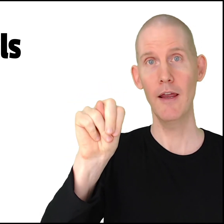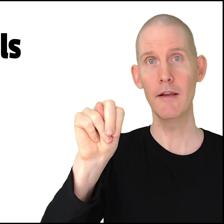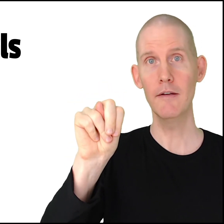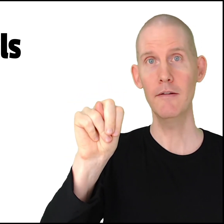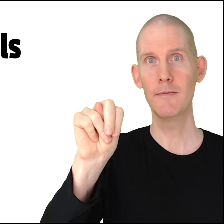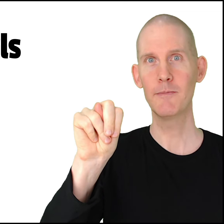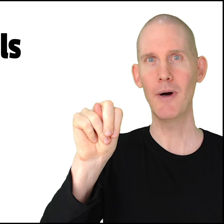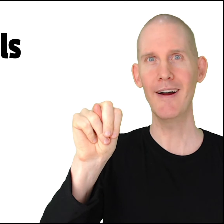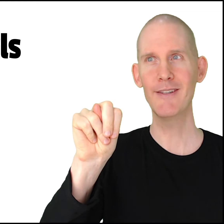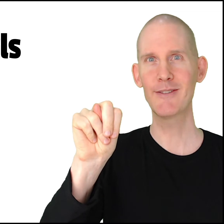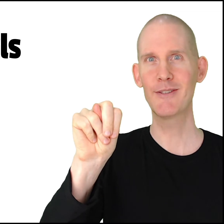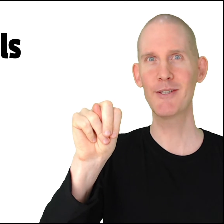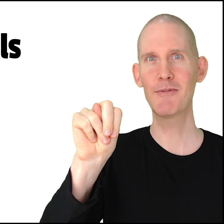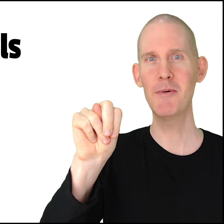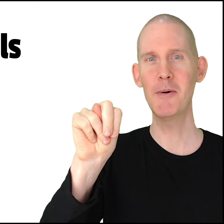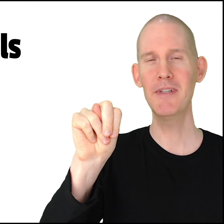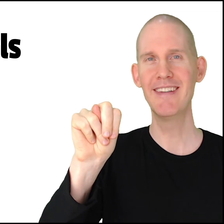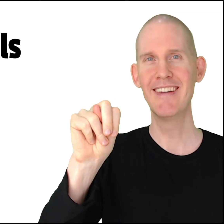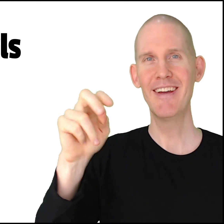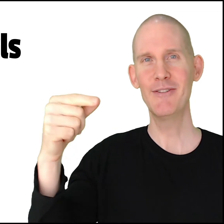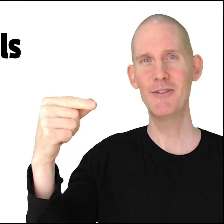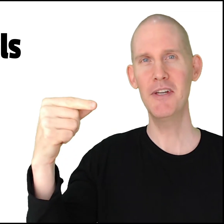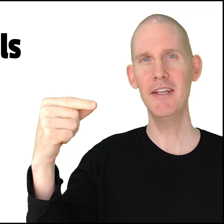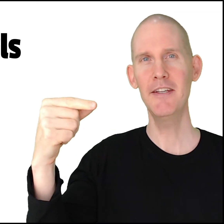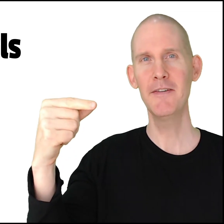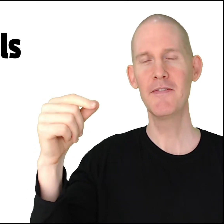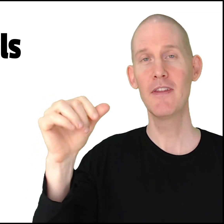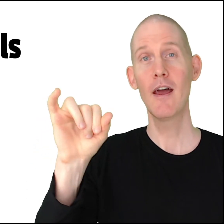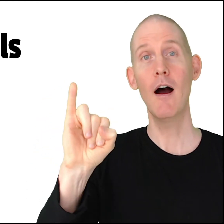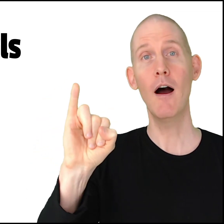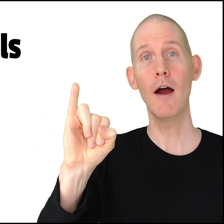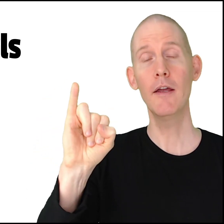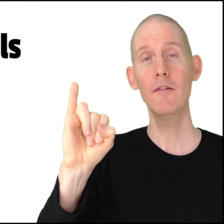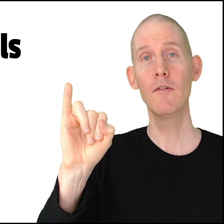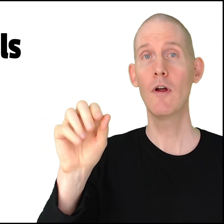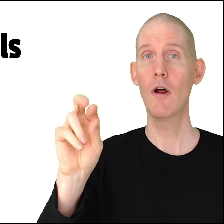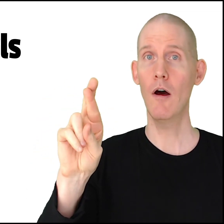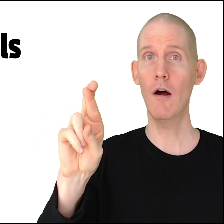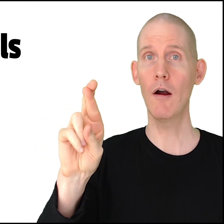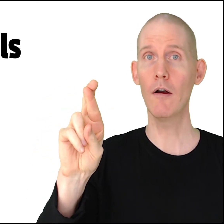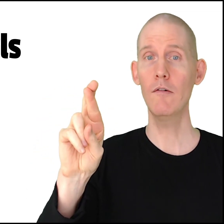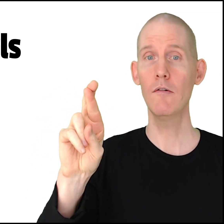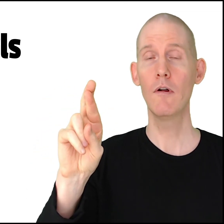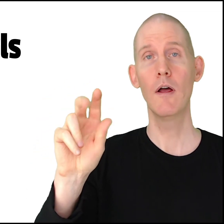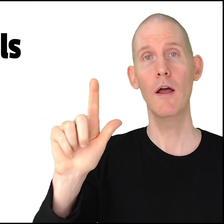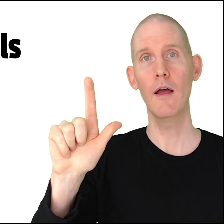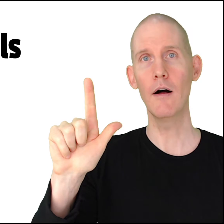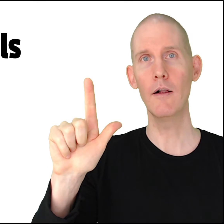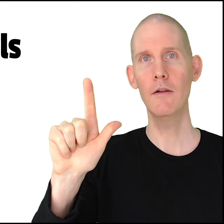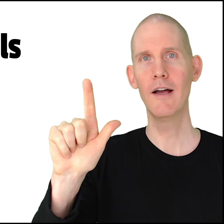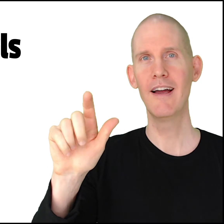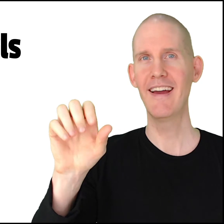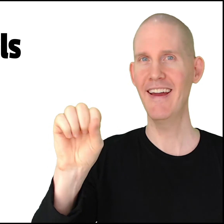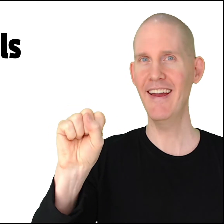N, pause just for a moment. G, I, R, L,